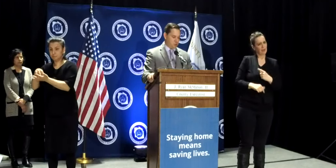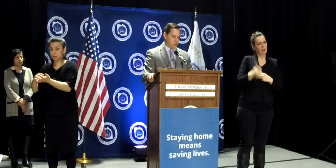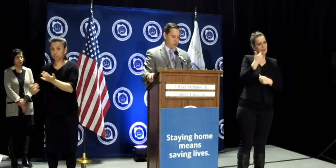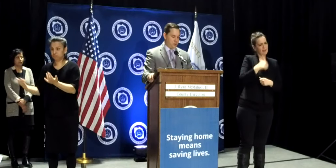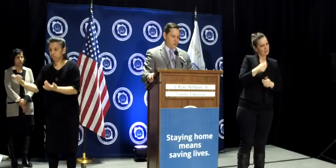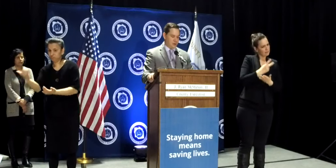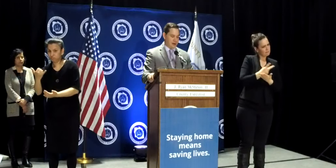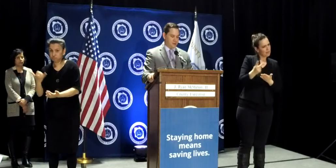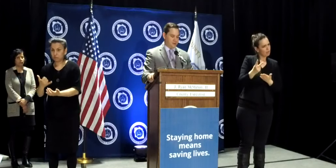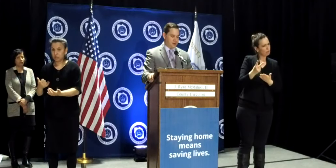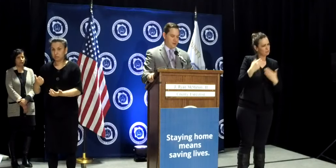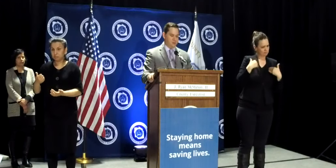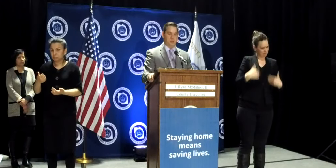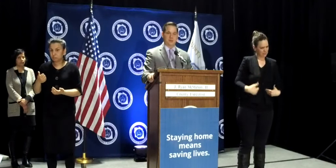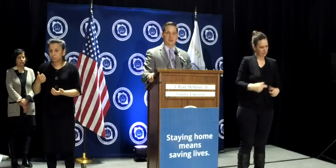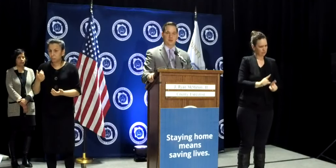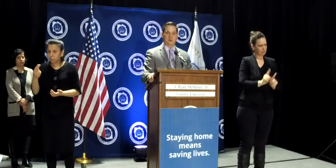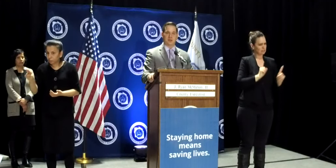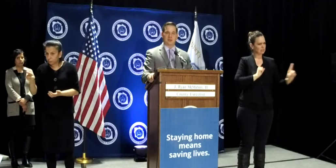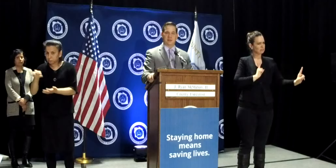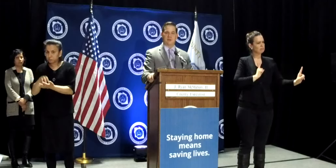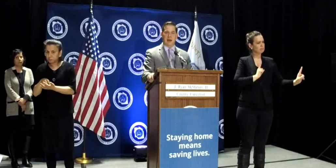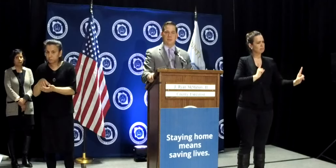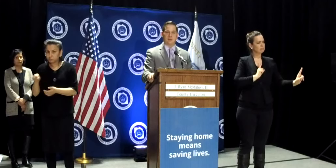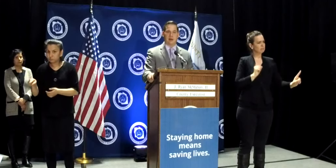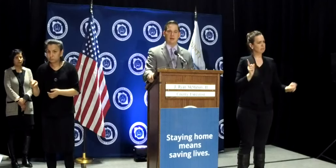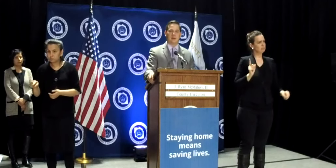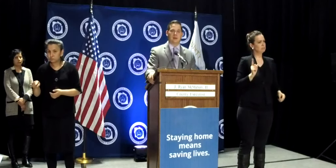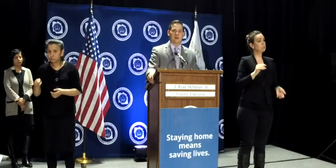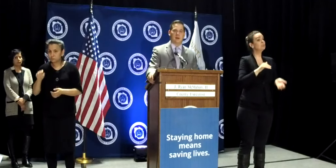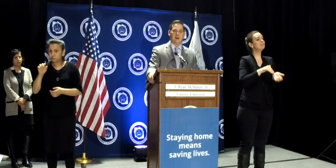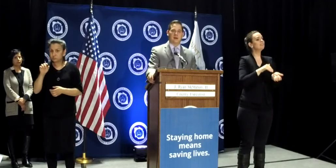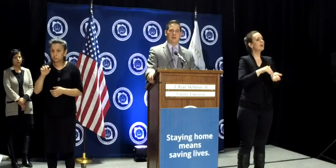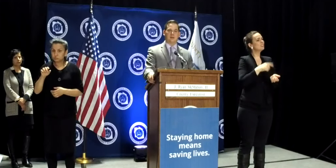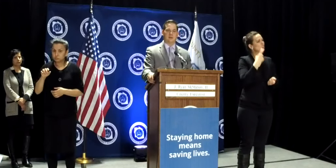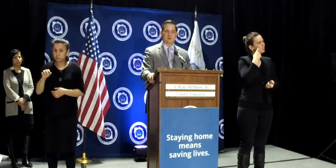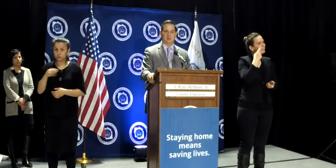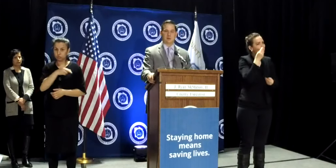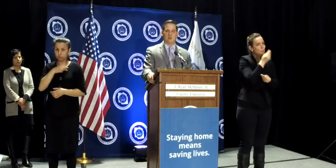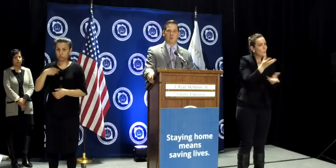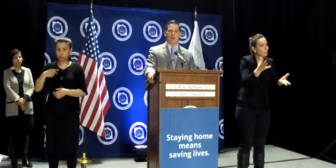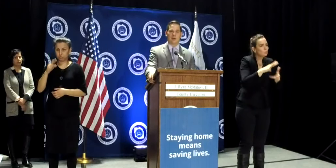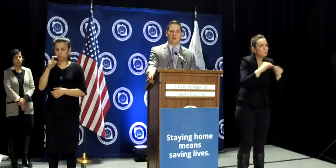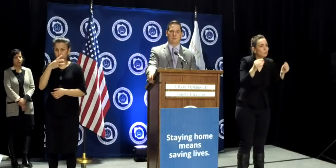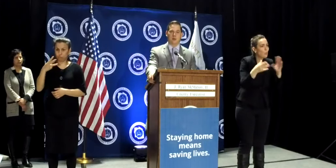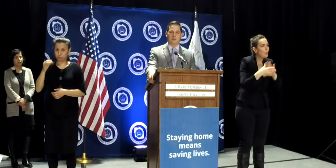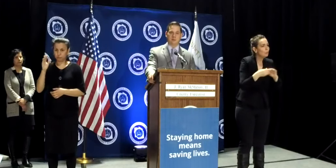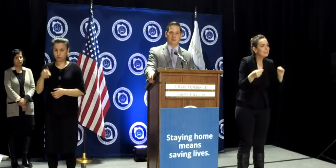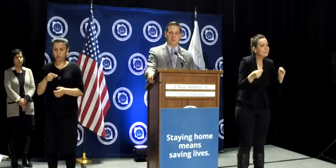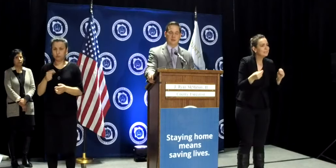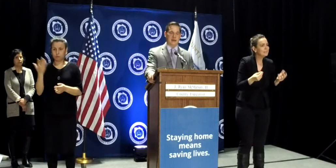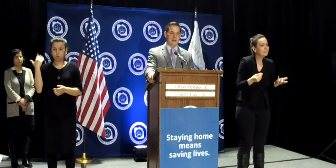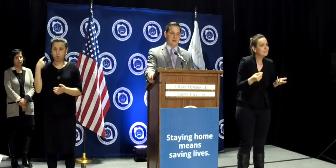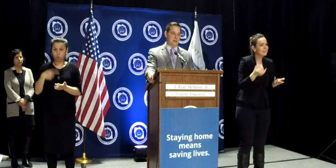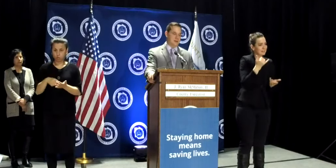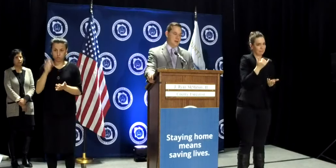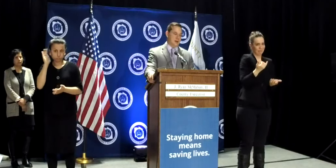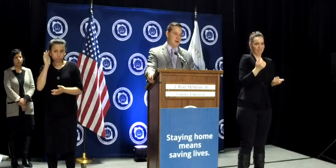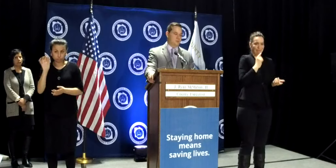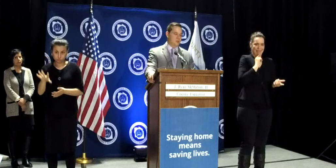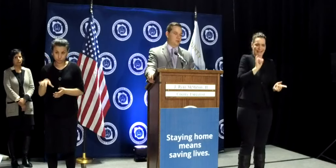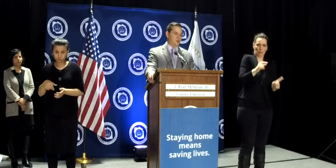Dr. Gupta's story was a lot of various potential things that have happened that certainly wasn't one case, but you can add that